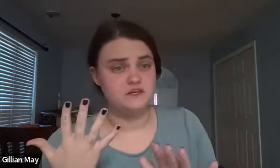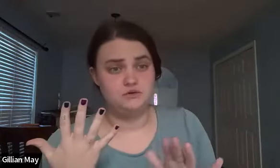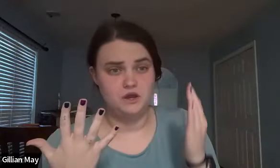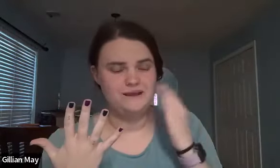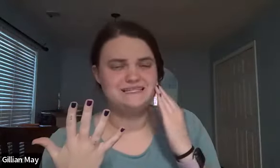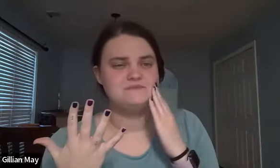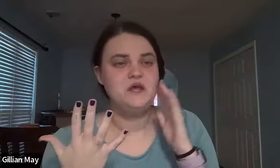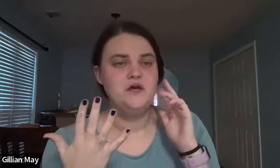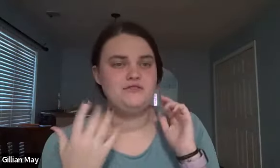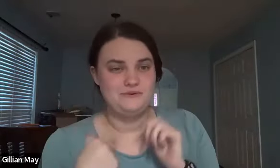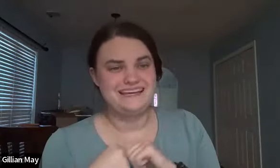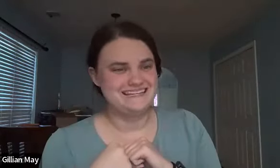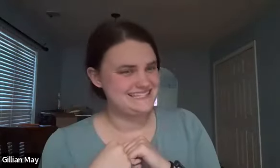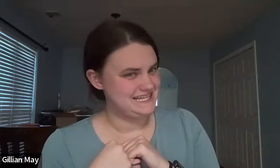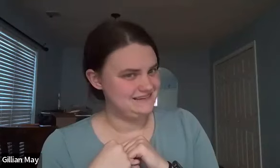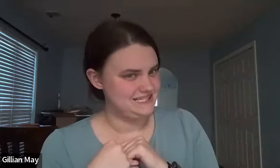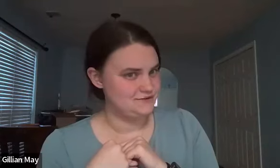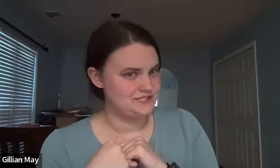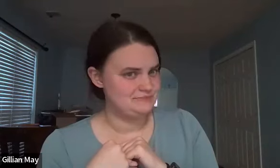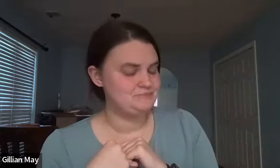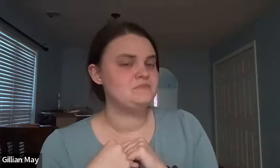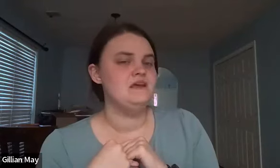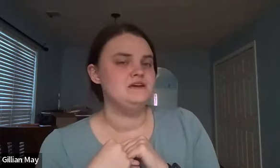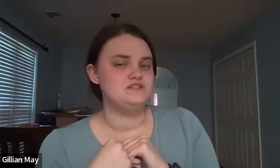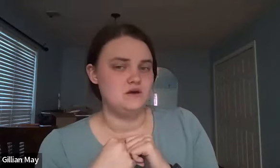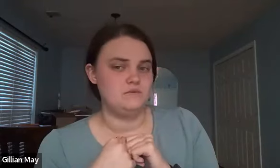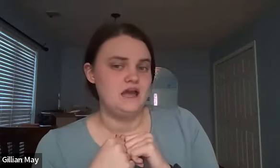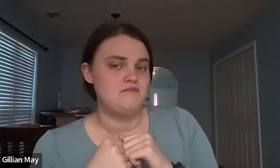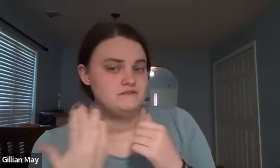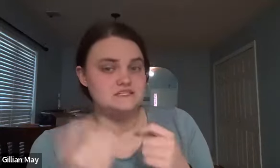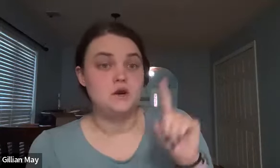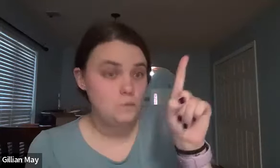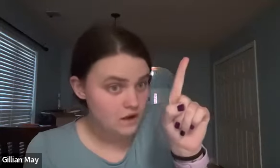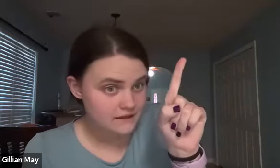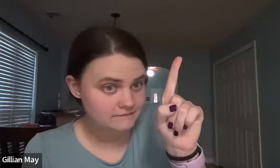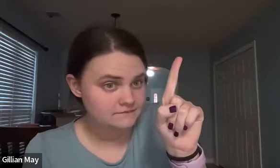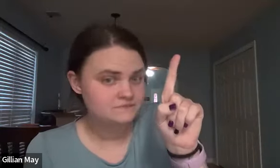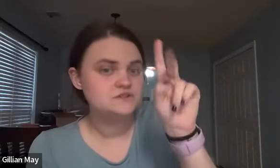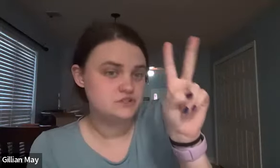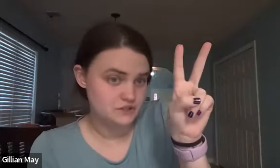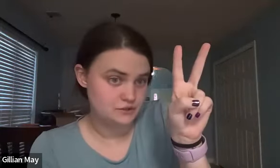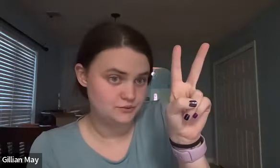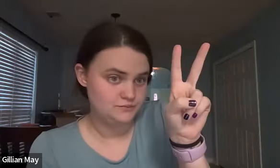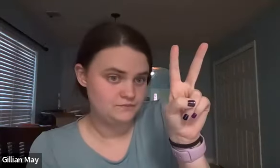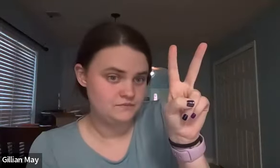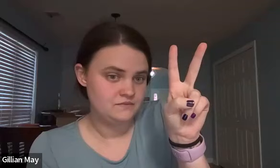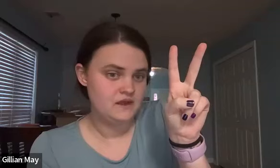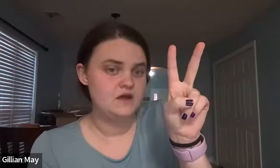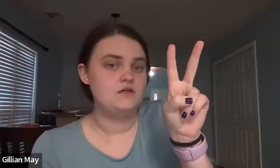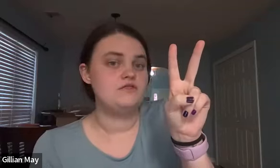you know, except 3 is slightly different. So we have obviously our 1, 2,